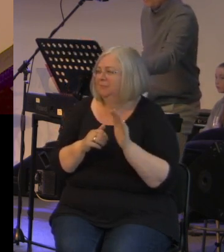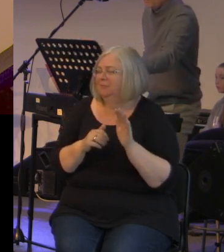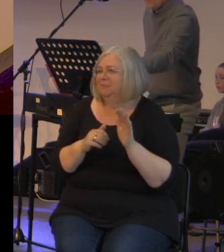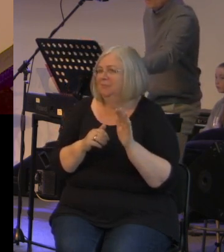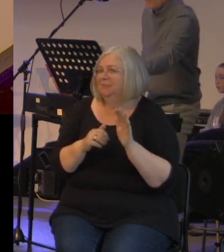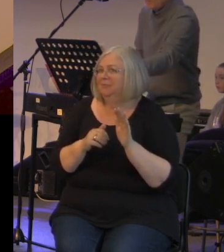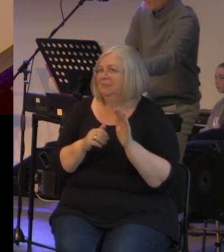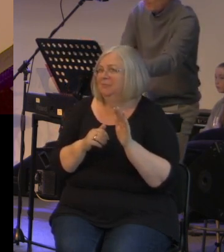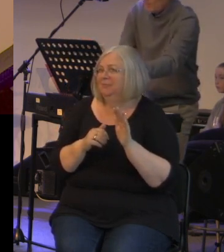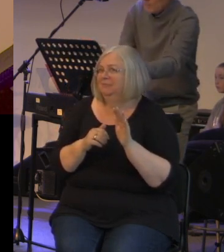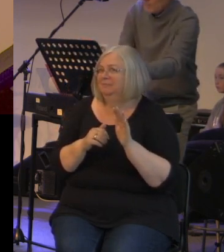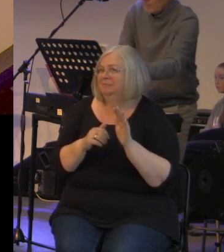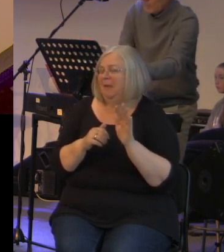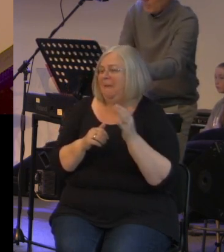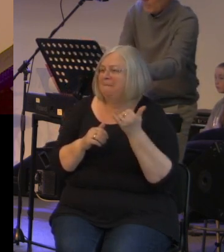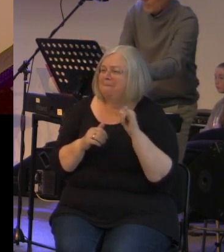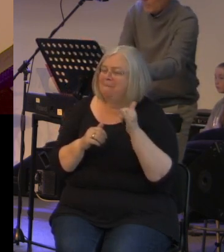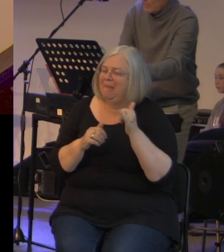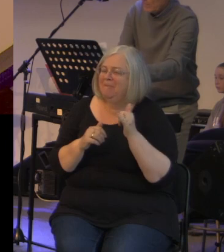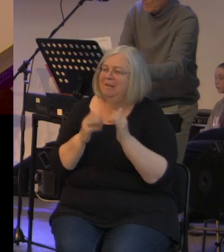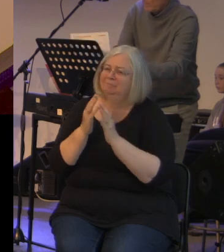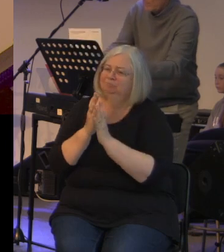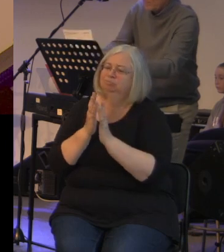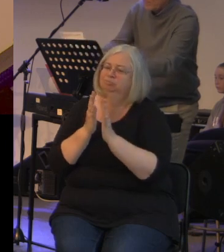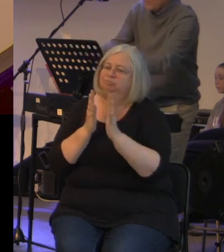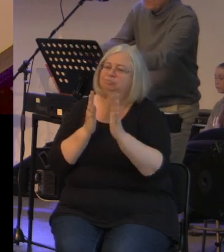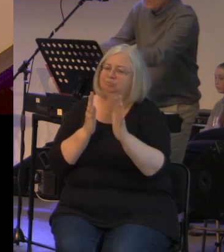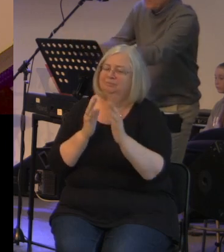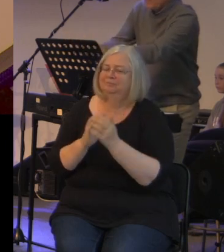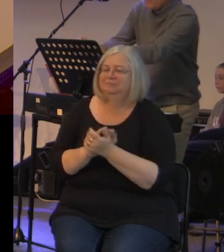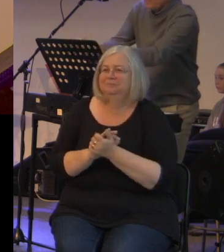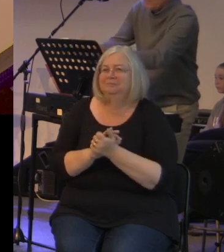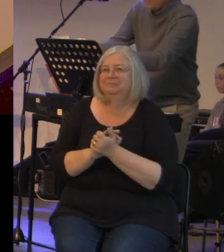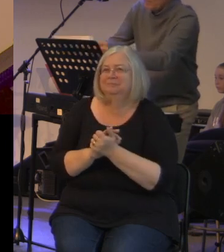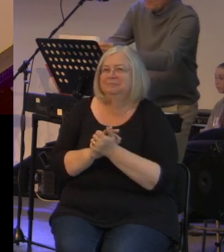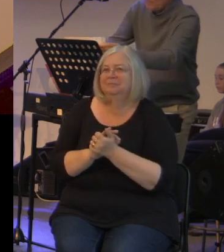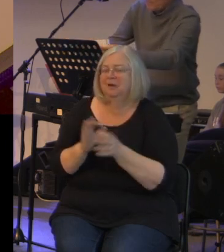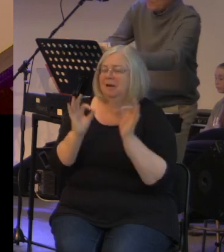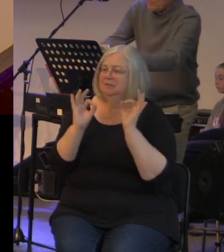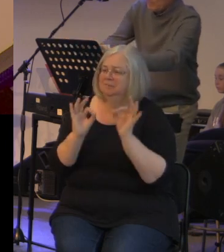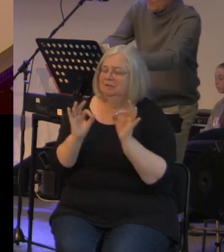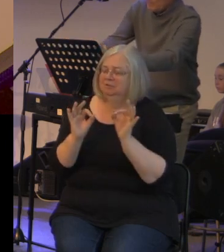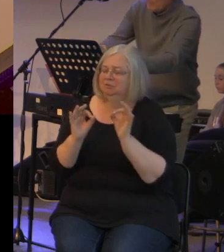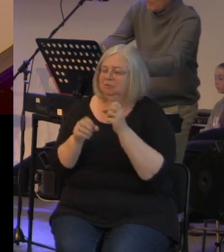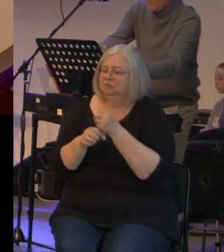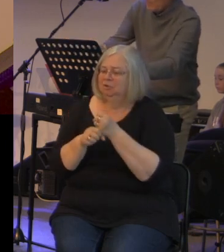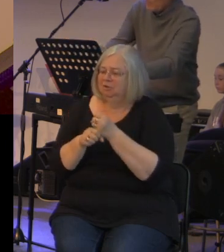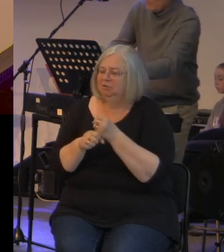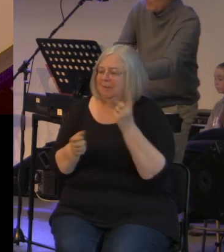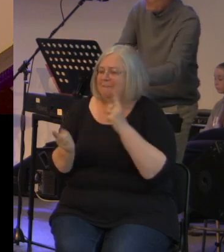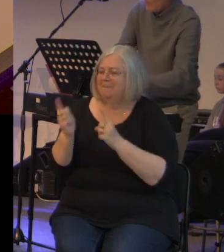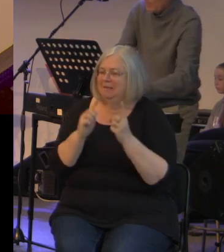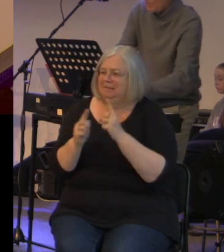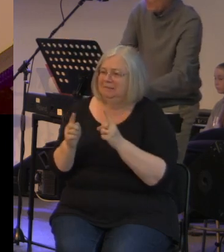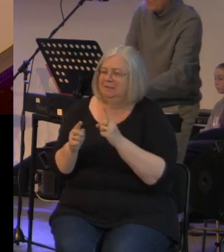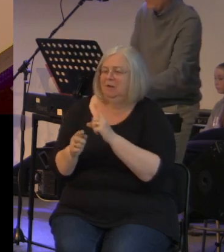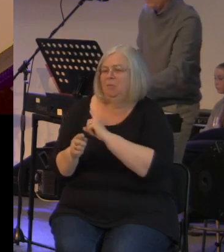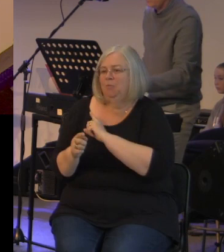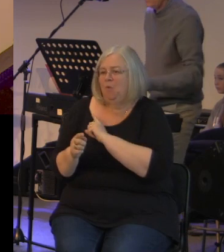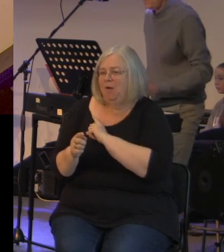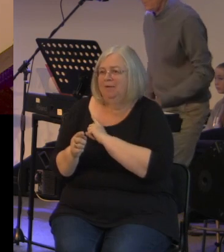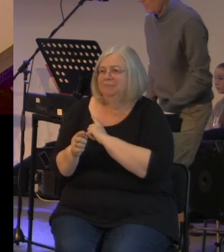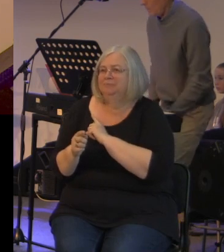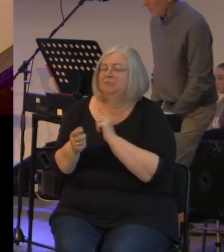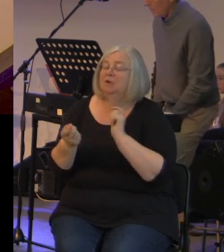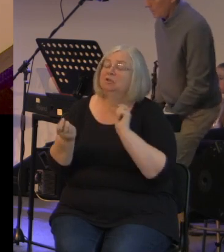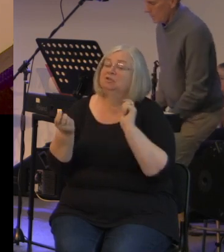going on. During the special church meeting, we're calling it because we are changing our mortgage